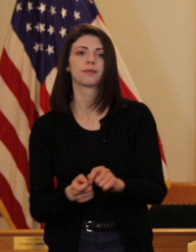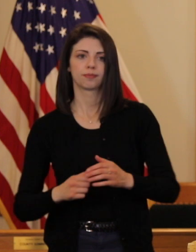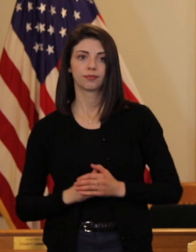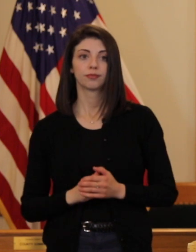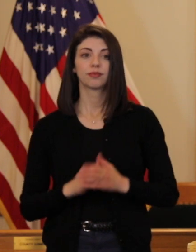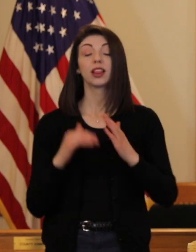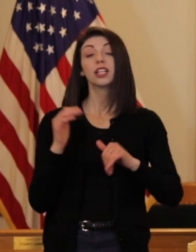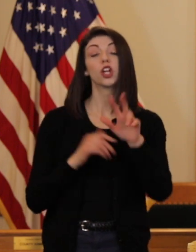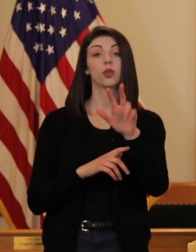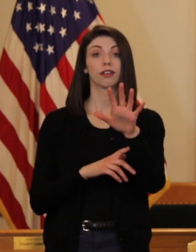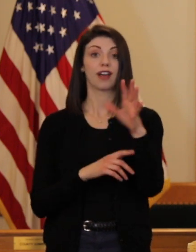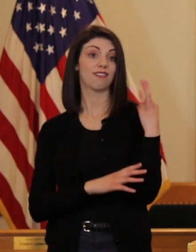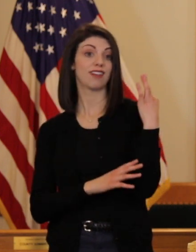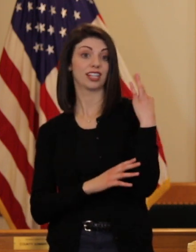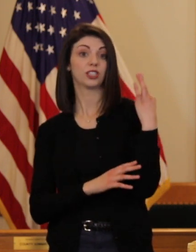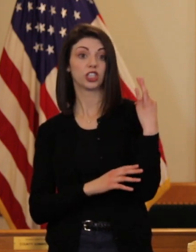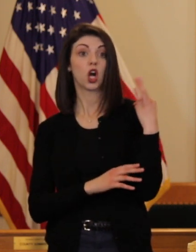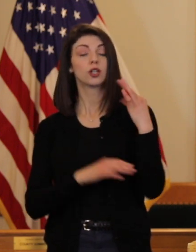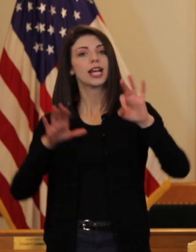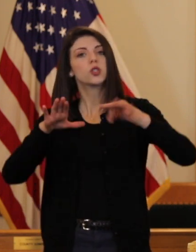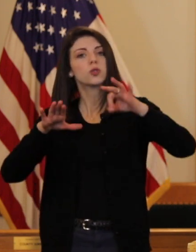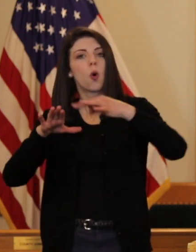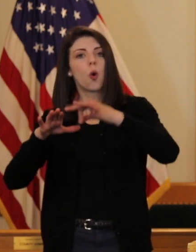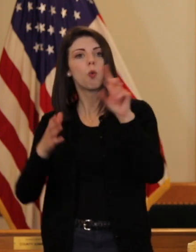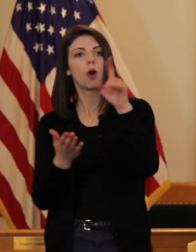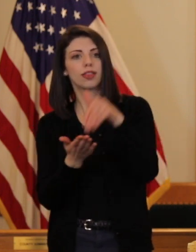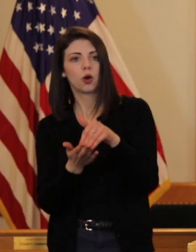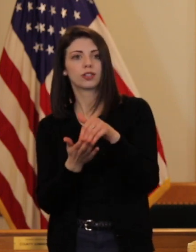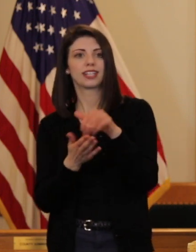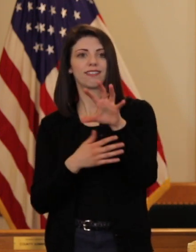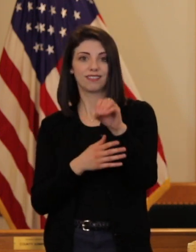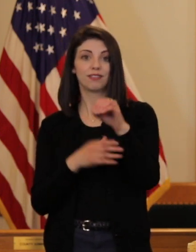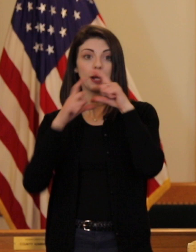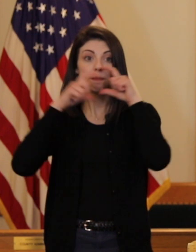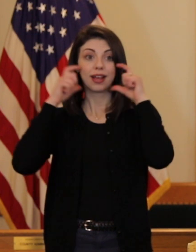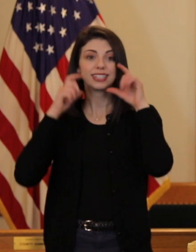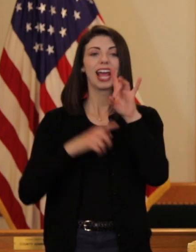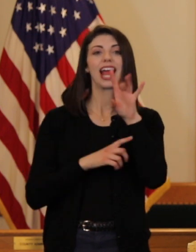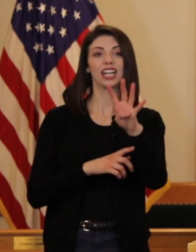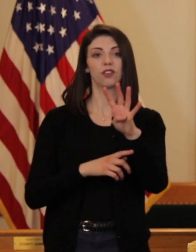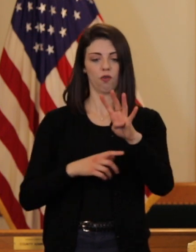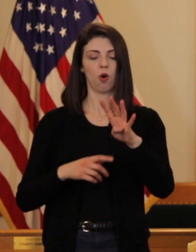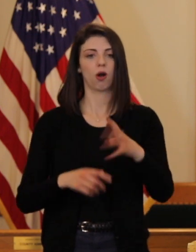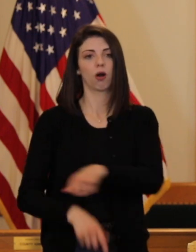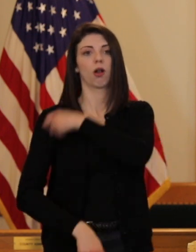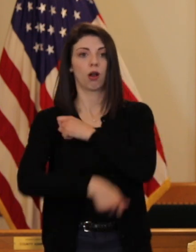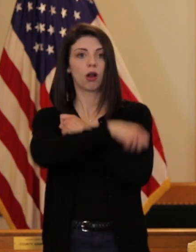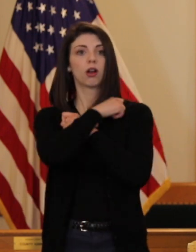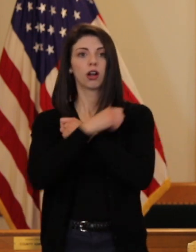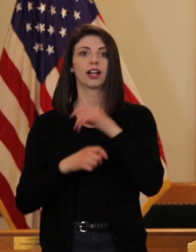least 35 volunteers have sewn over 1,050 masks, 84 gowns, and 86 surgical